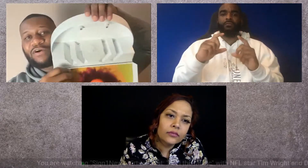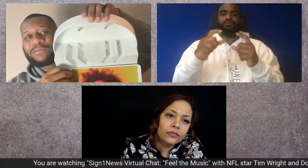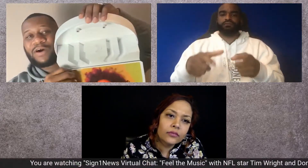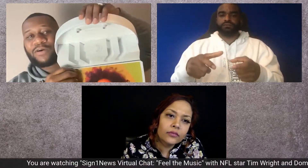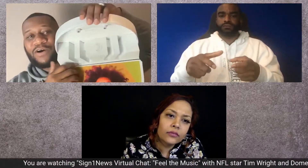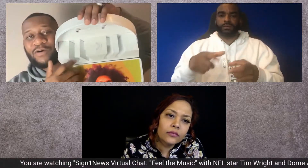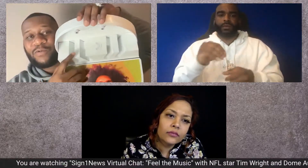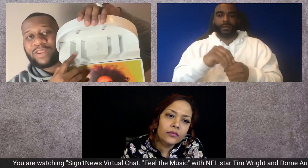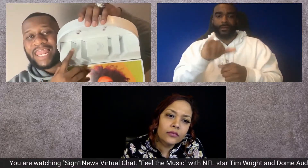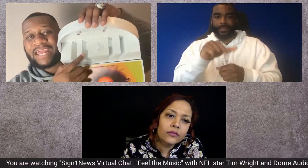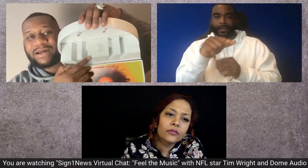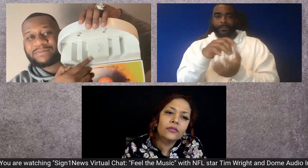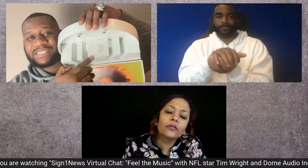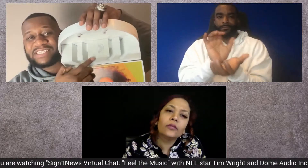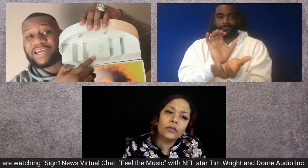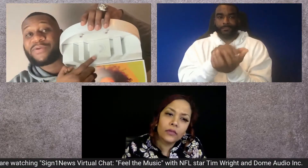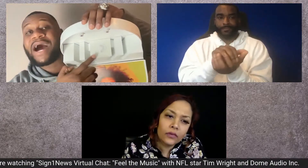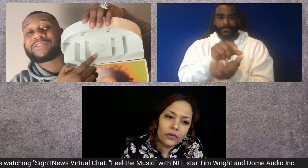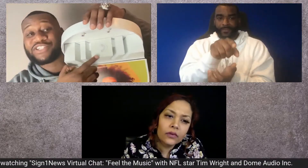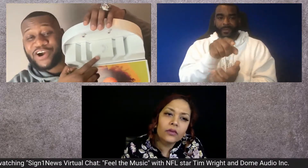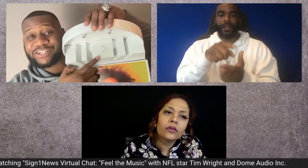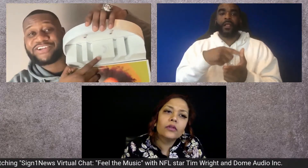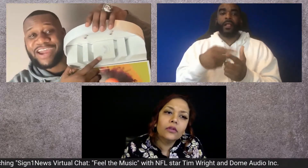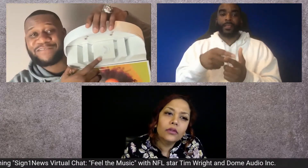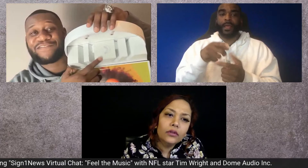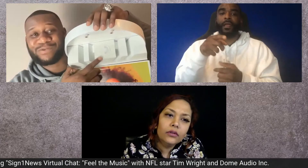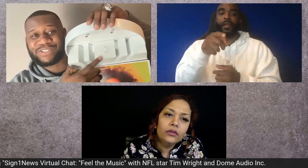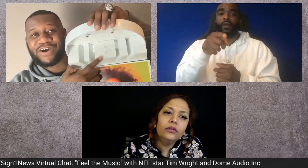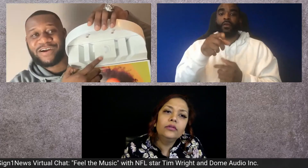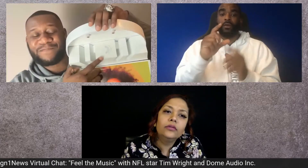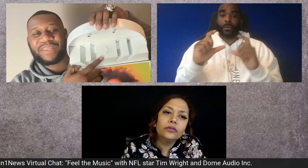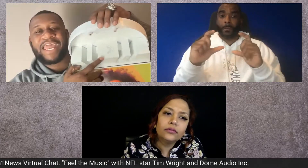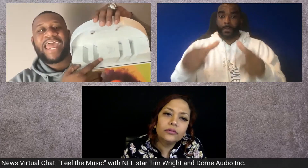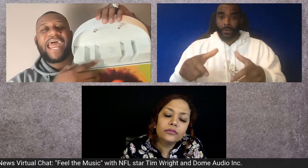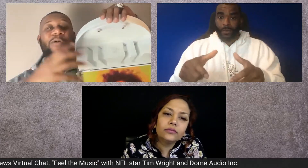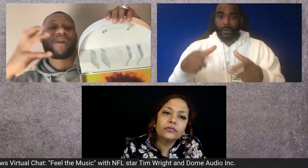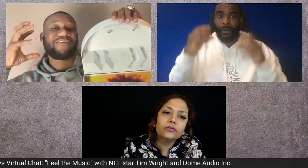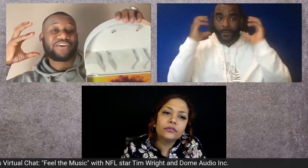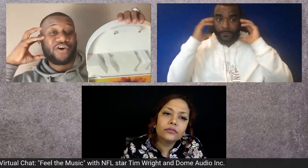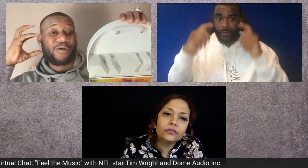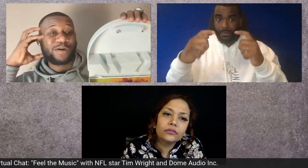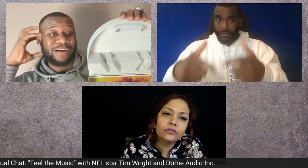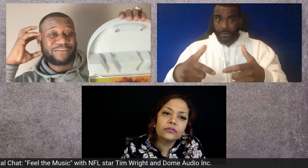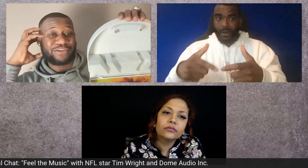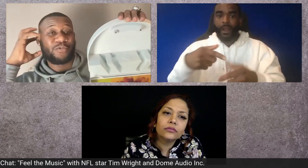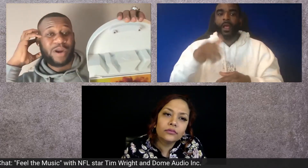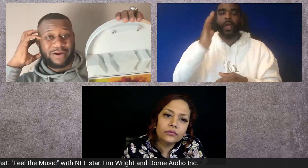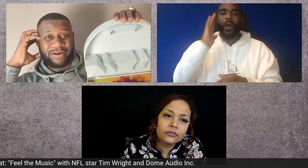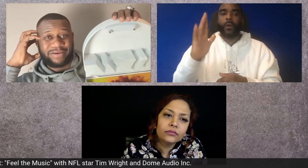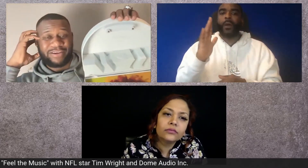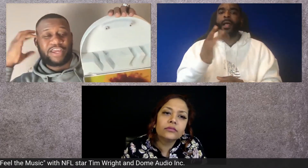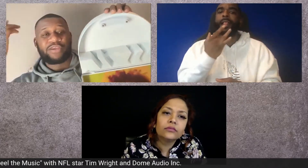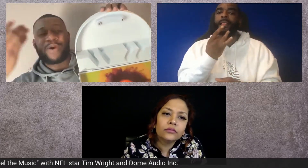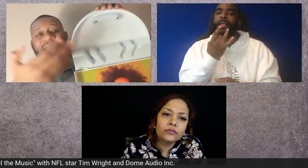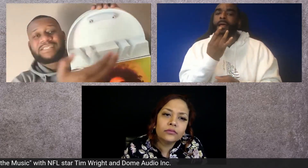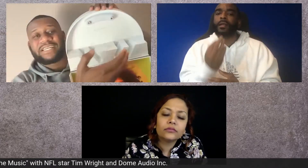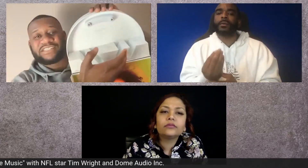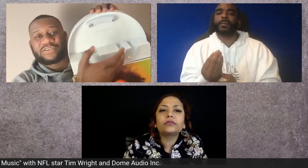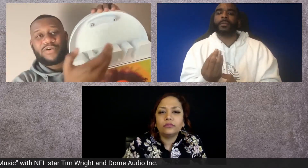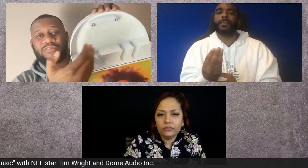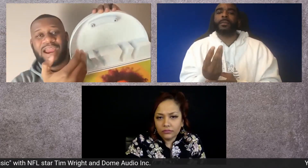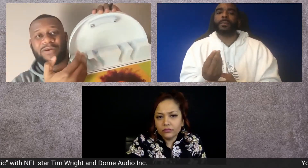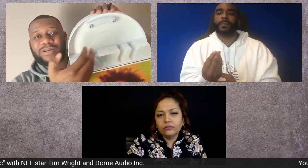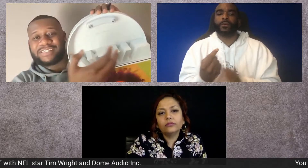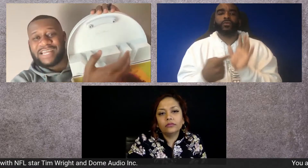this Dome logo will light up to tell you how charged your headphones are. And whatever Dome covers you're wearing, you actually